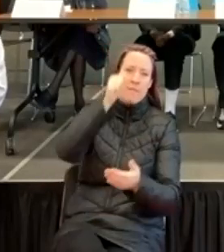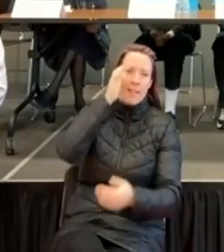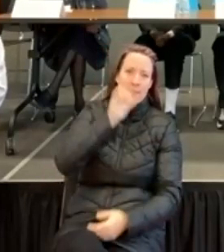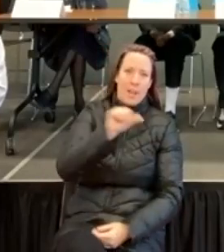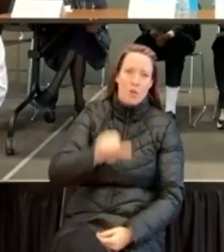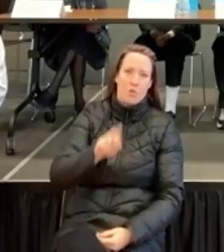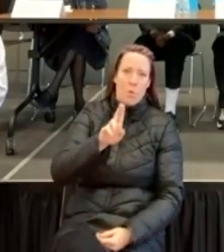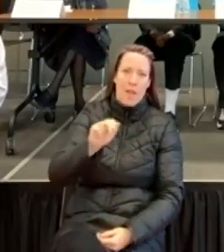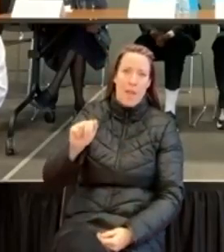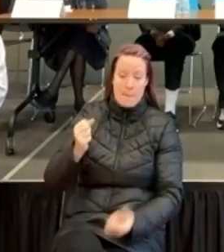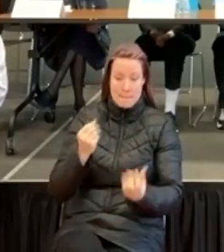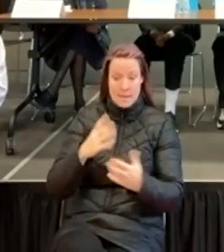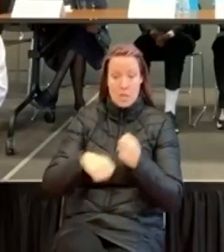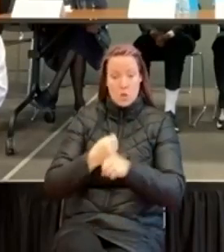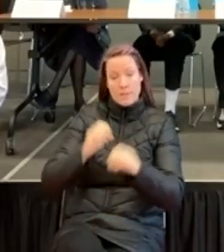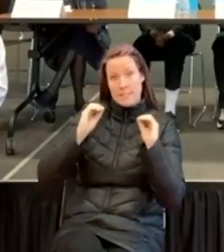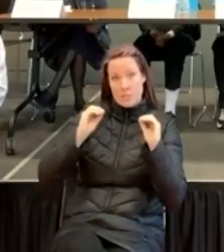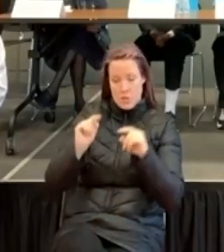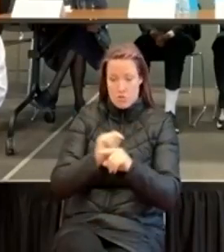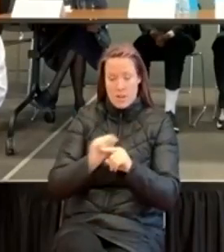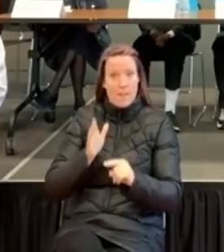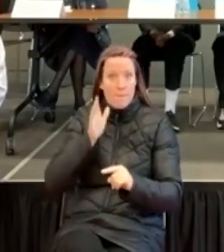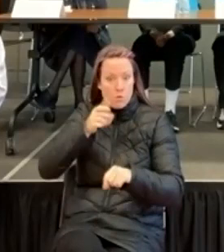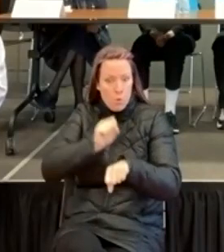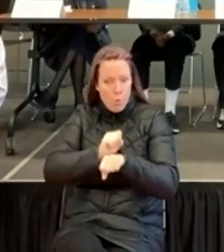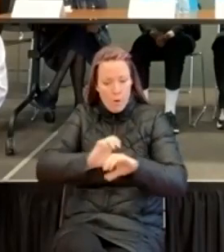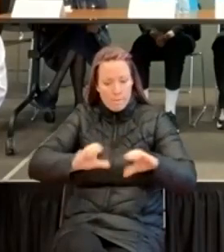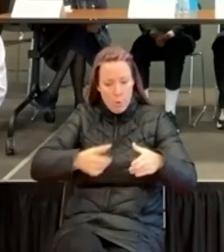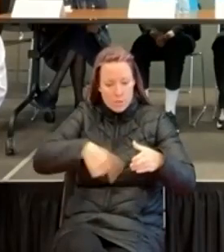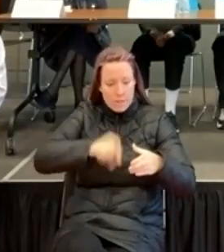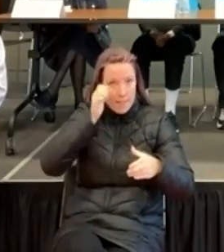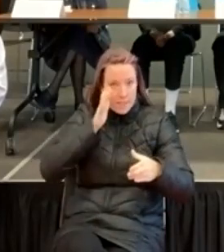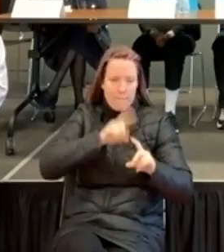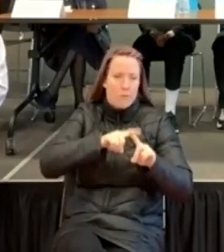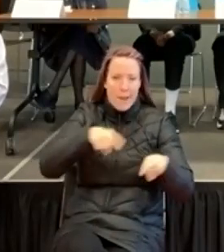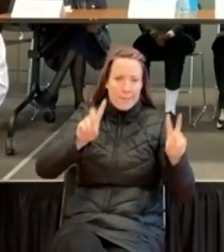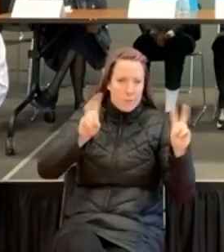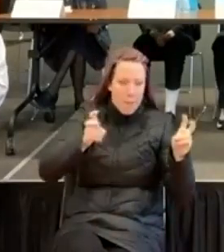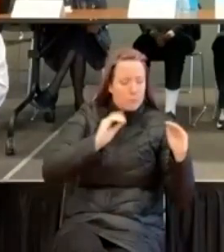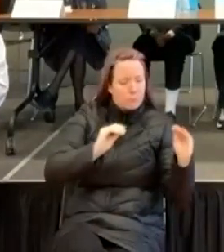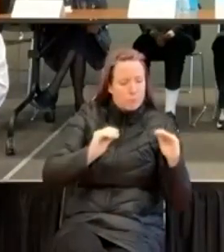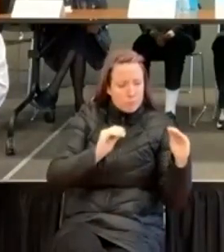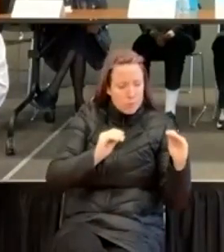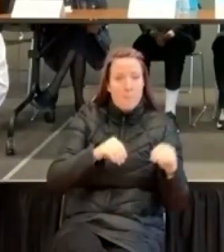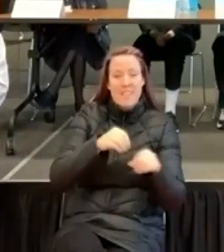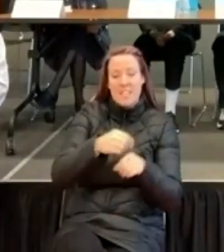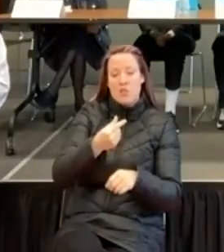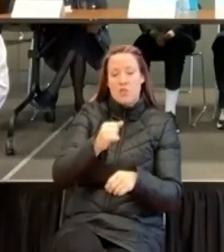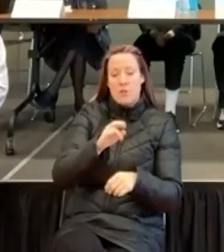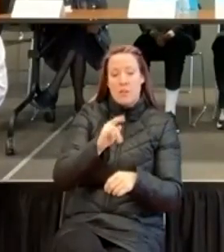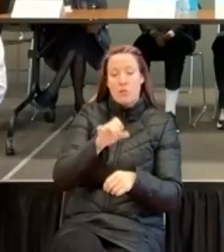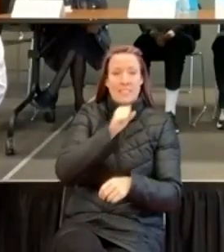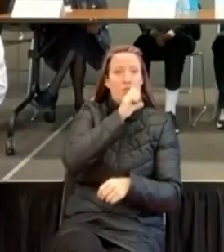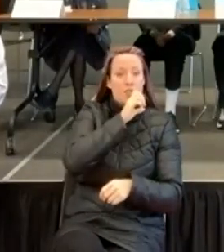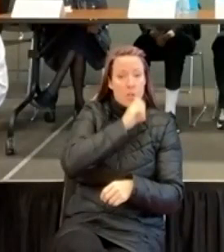of teaching and training the future workforce in Alaska in a variety of topics in geriatrics, she